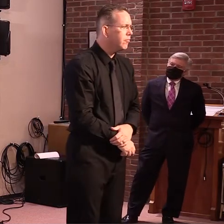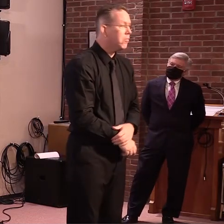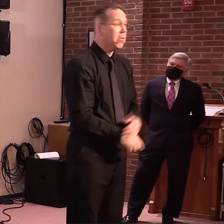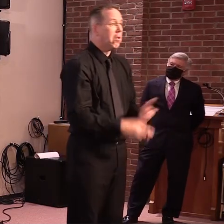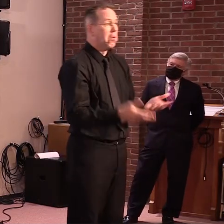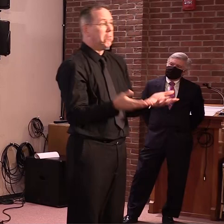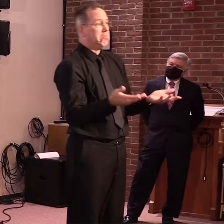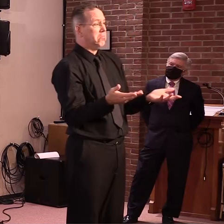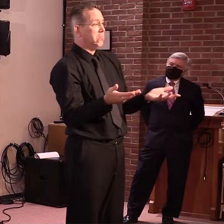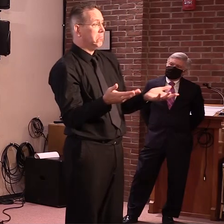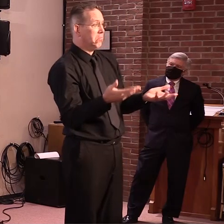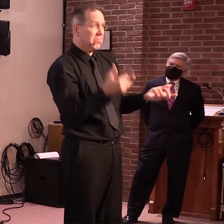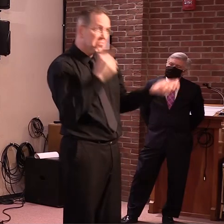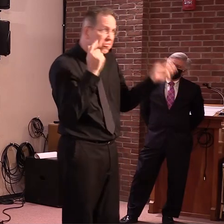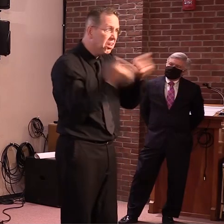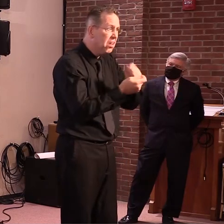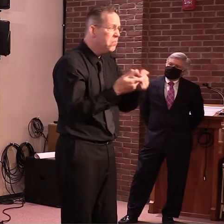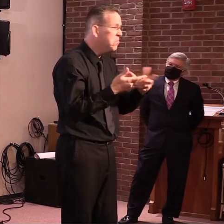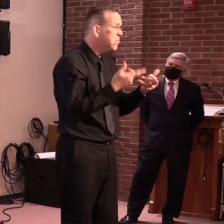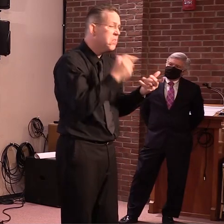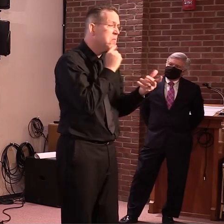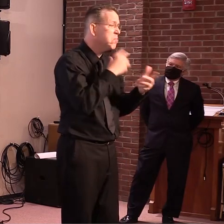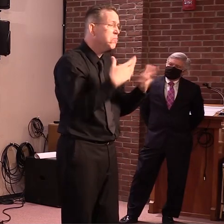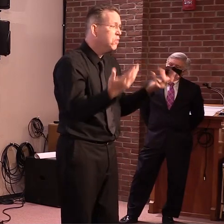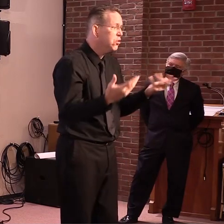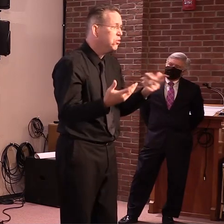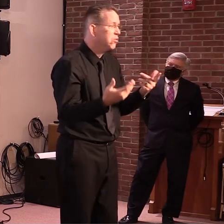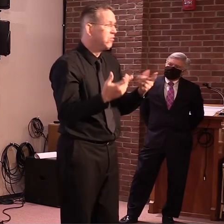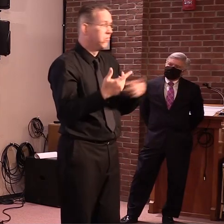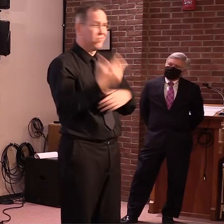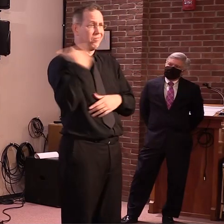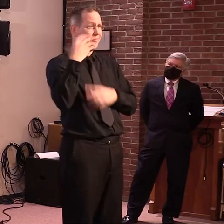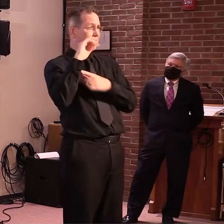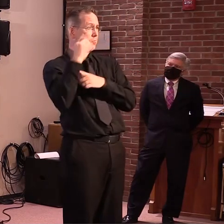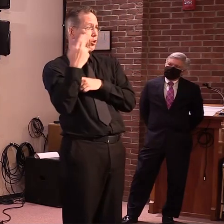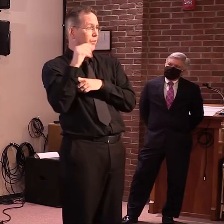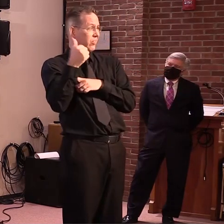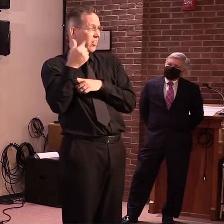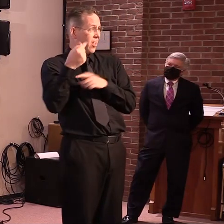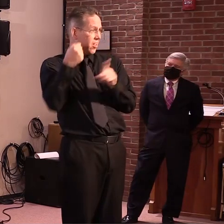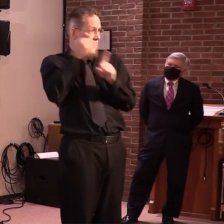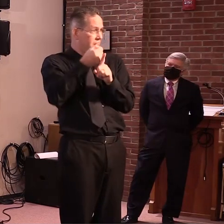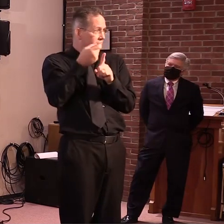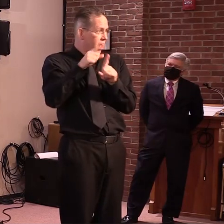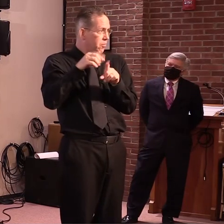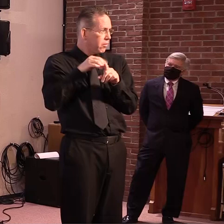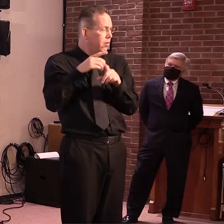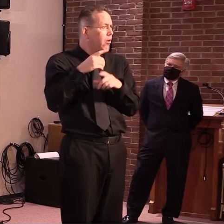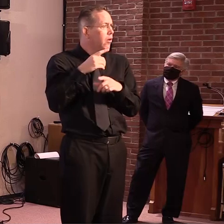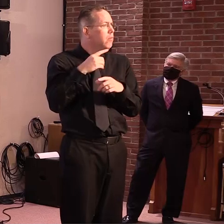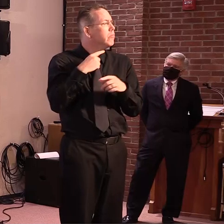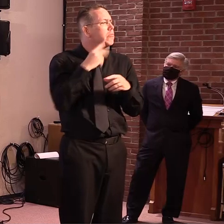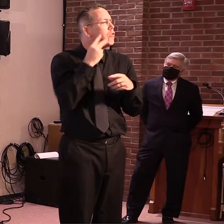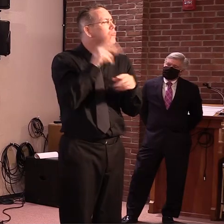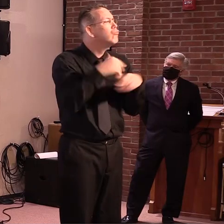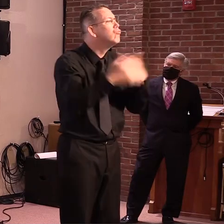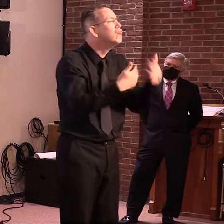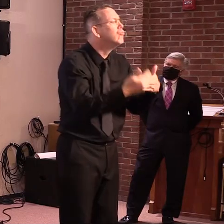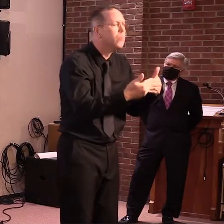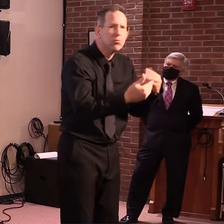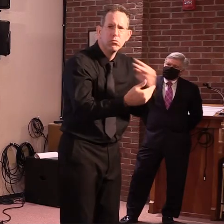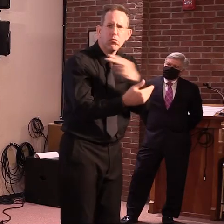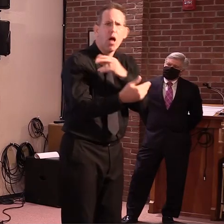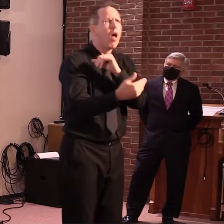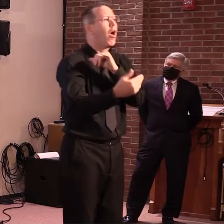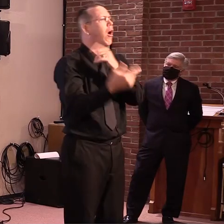last 3 months and increased our capacity to test and trace, which is going to be essential in the future until we come up